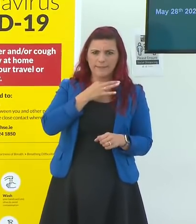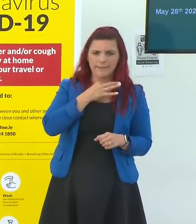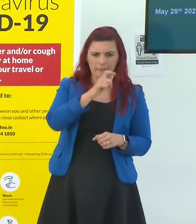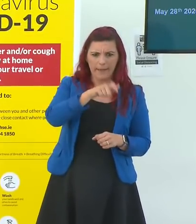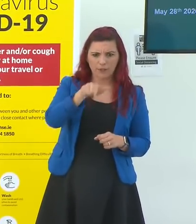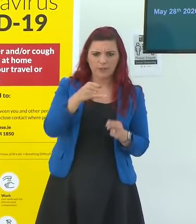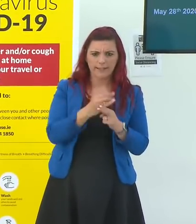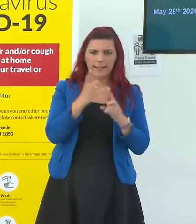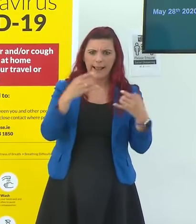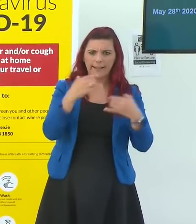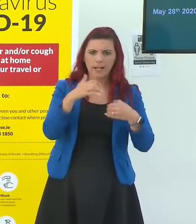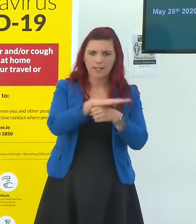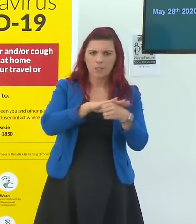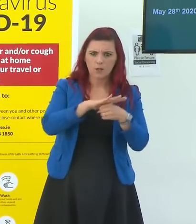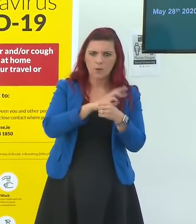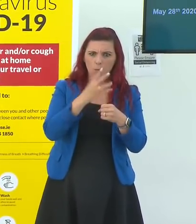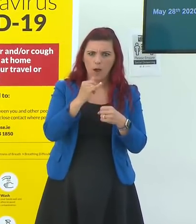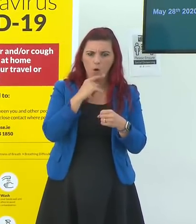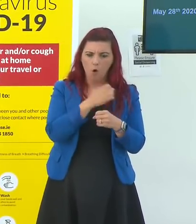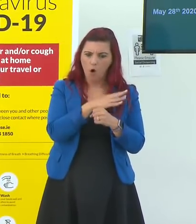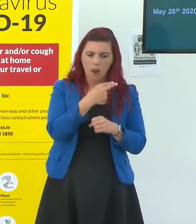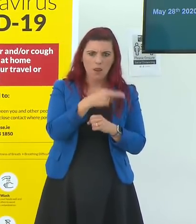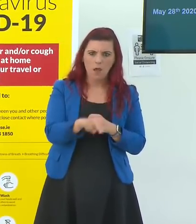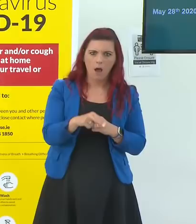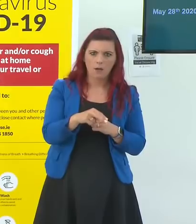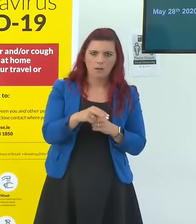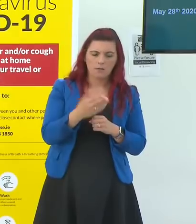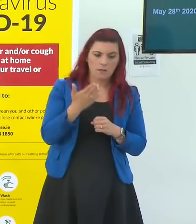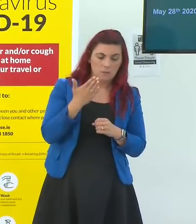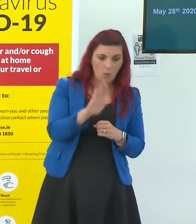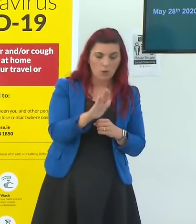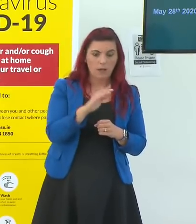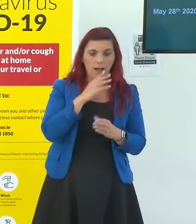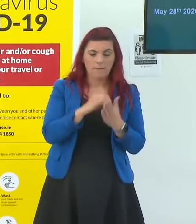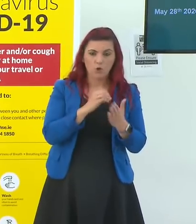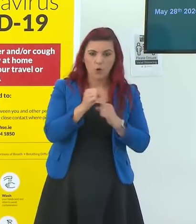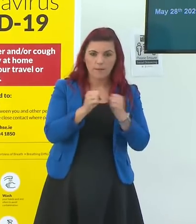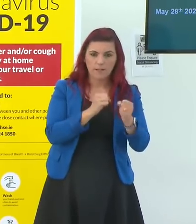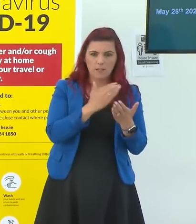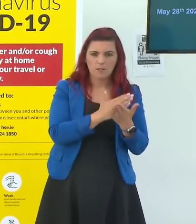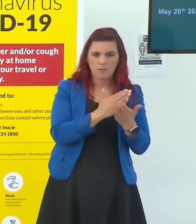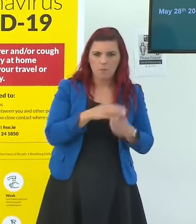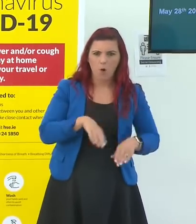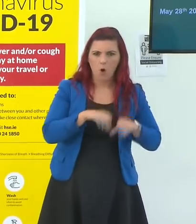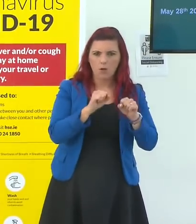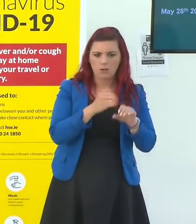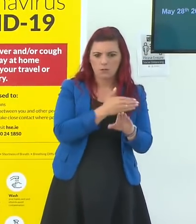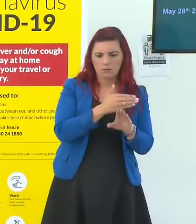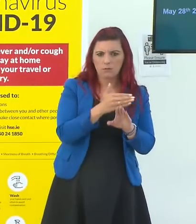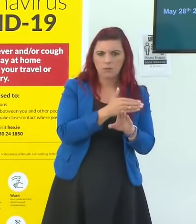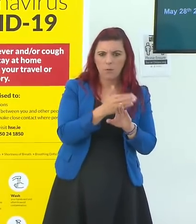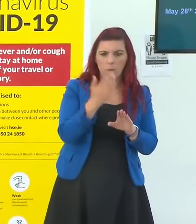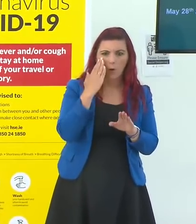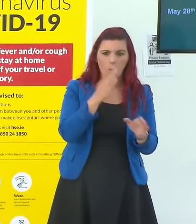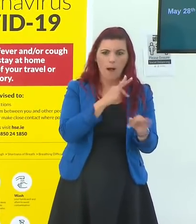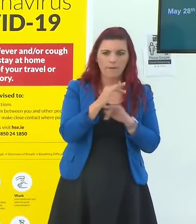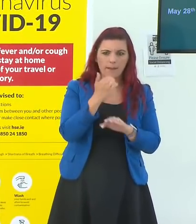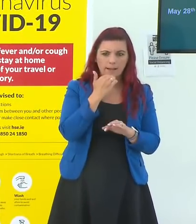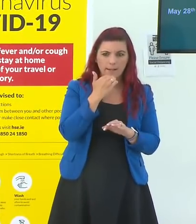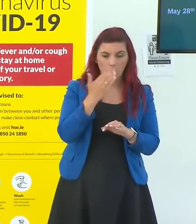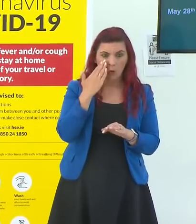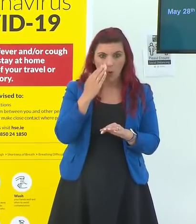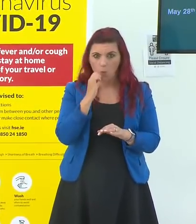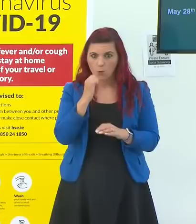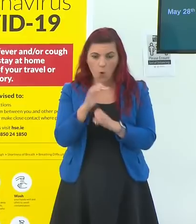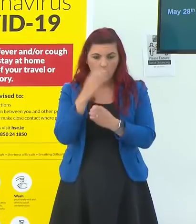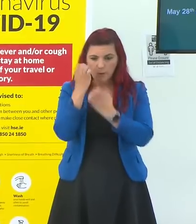healthcare settings, that all non-essential services will be paused on March the 27th. We know that from that date onwards, we haven't been carrying out